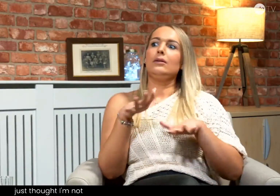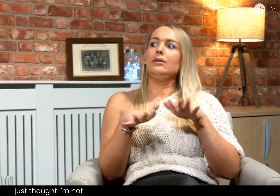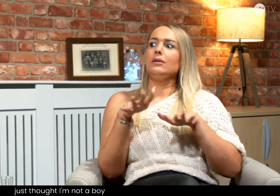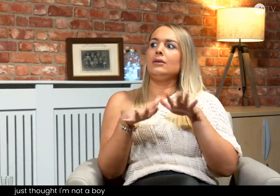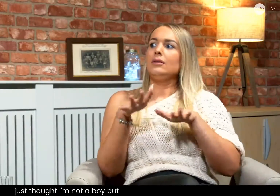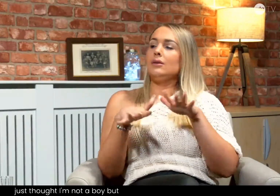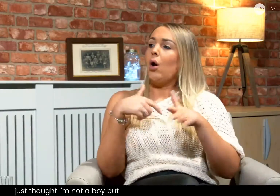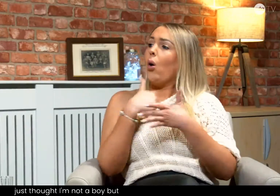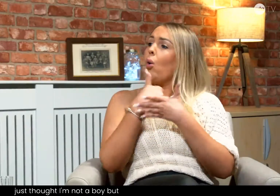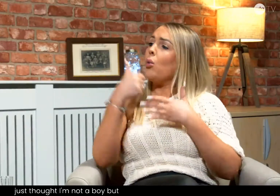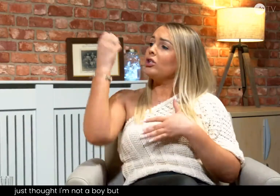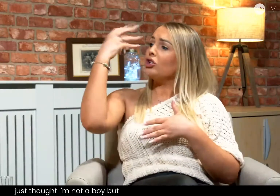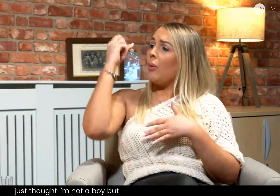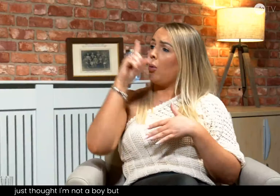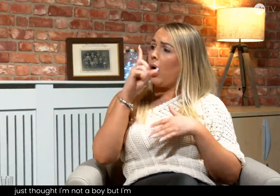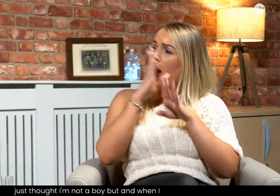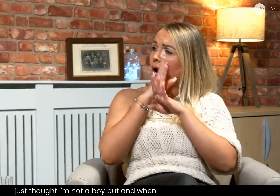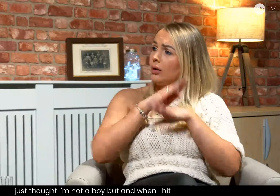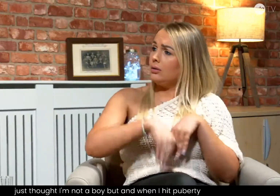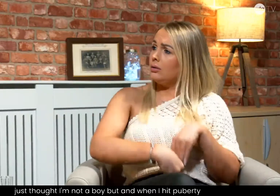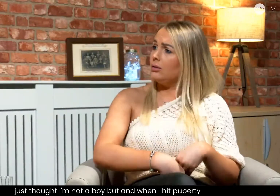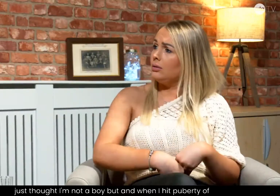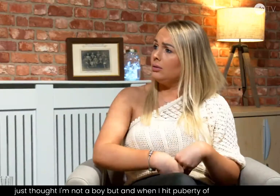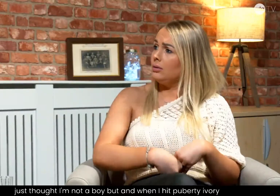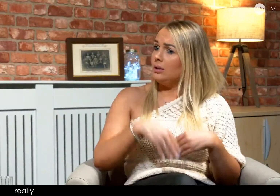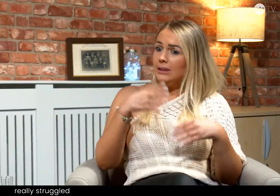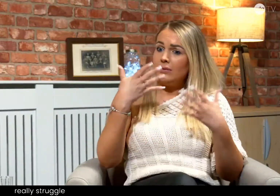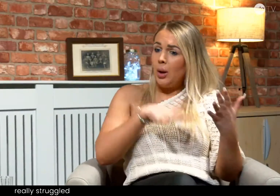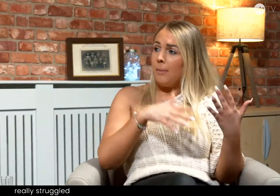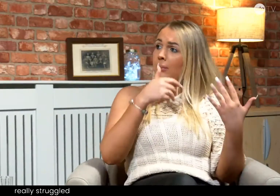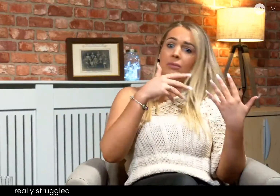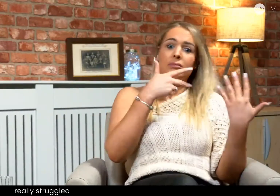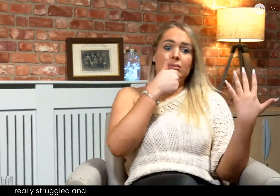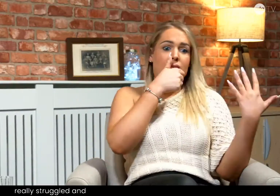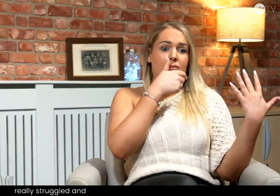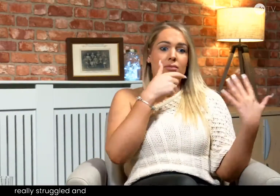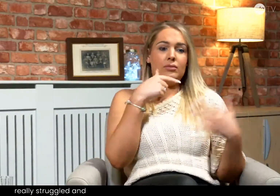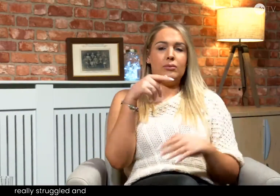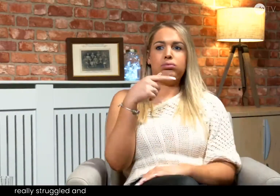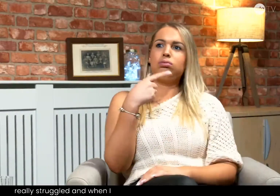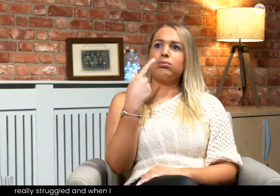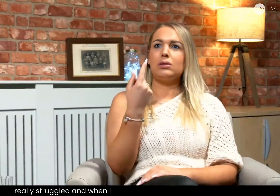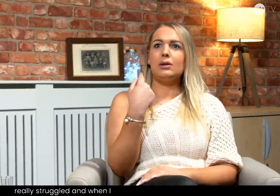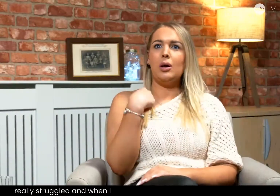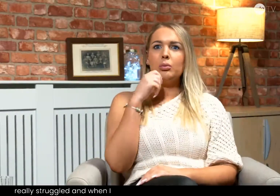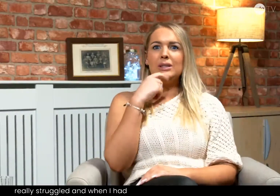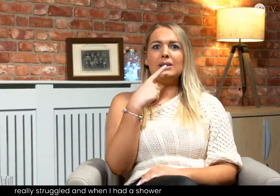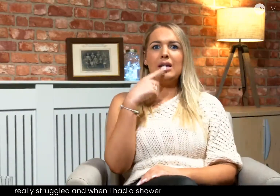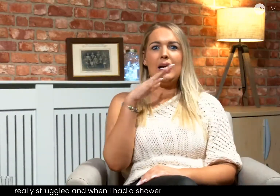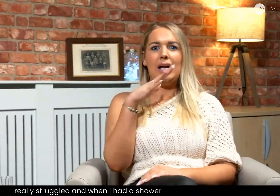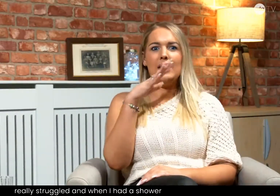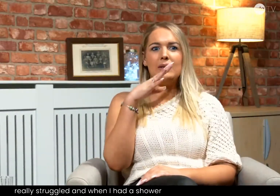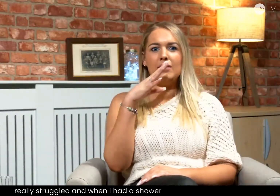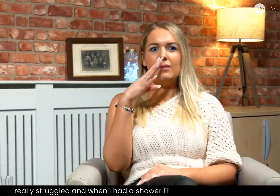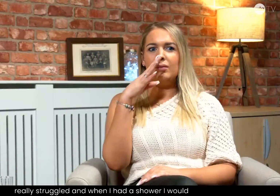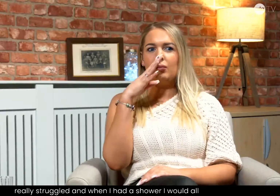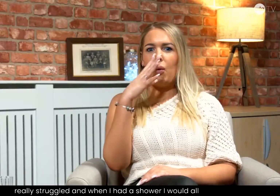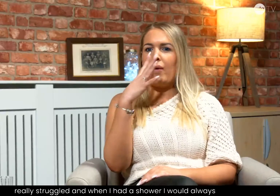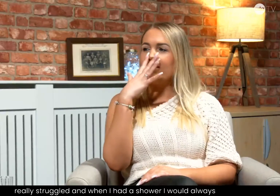and when I hit puberty, I really struggled. And when I had a shower, I would always like hide my genitals, and I